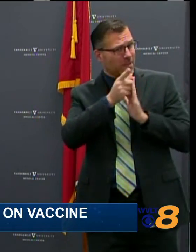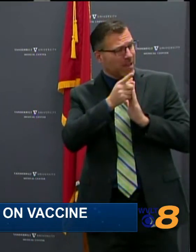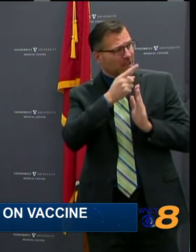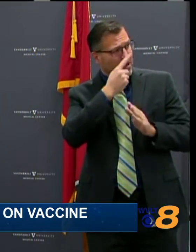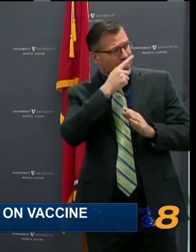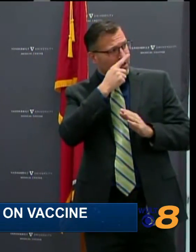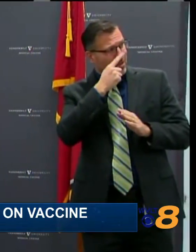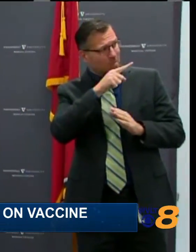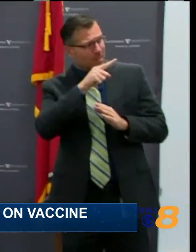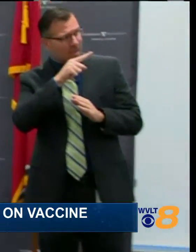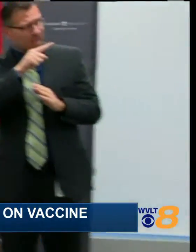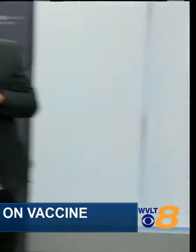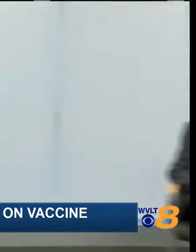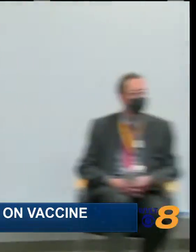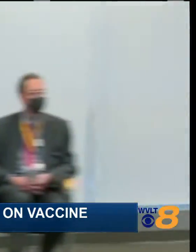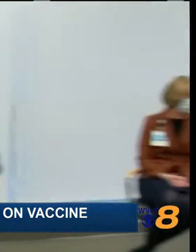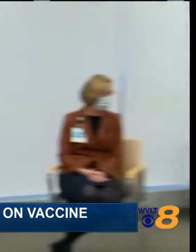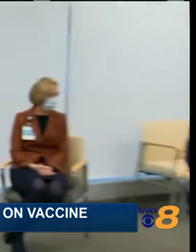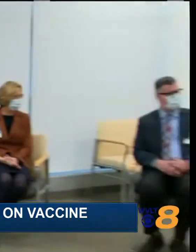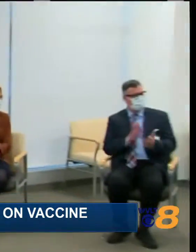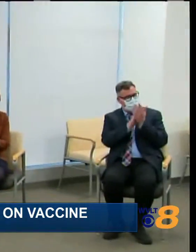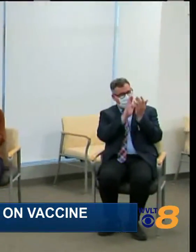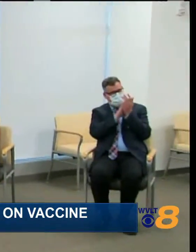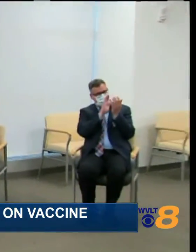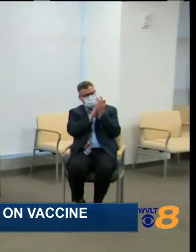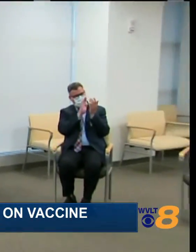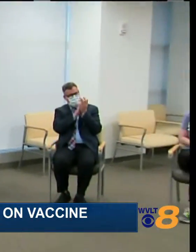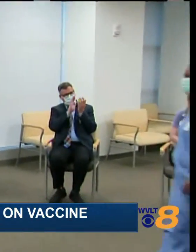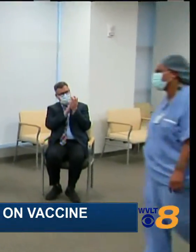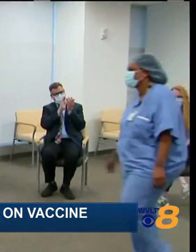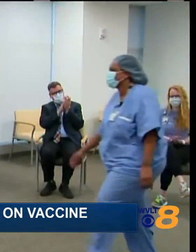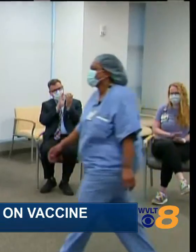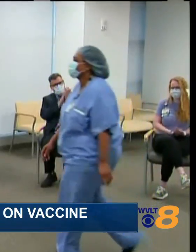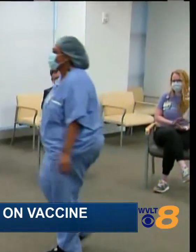up and just share your experience? Thank you.